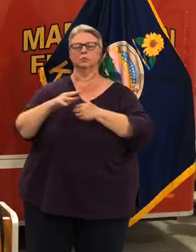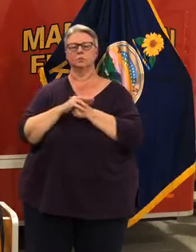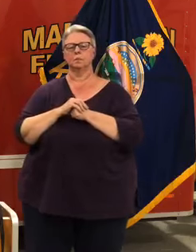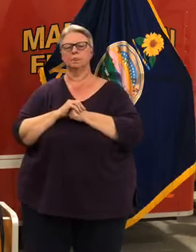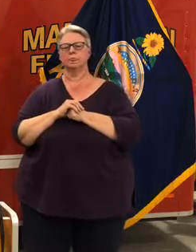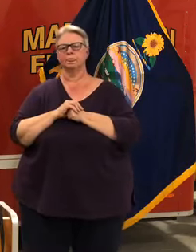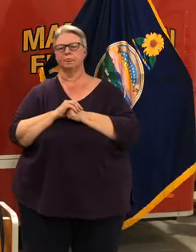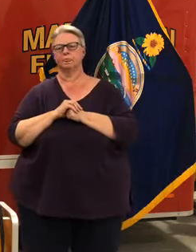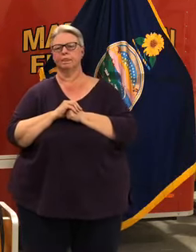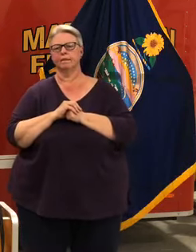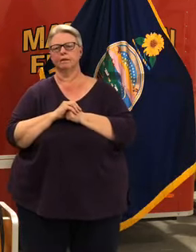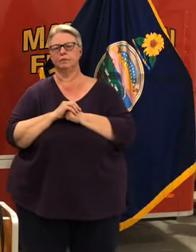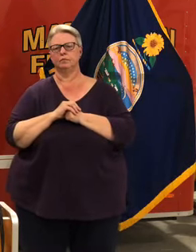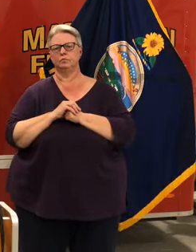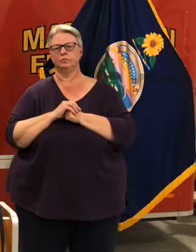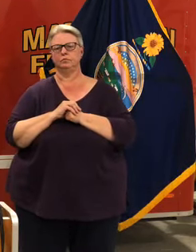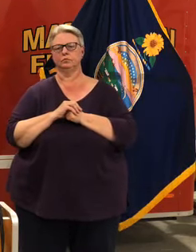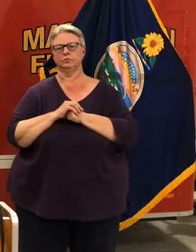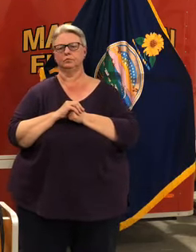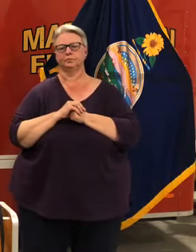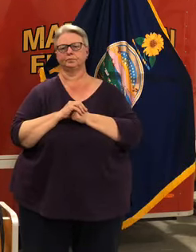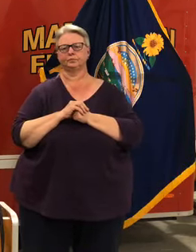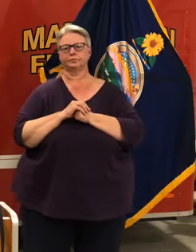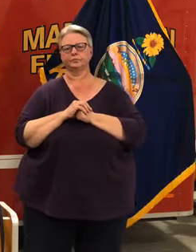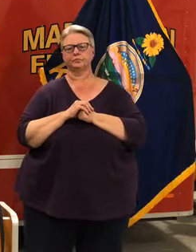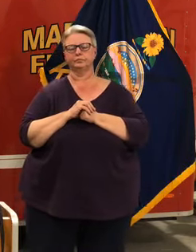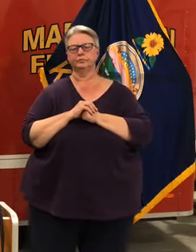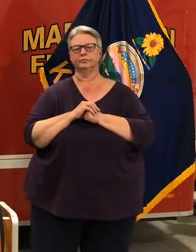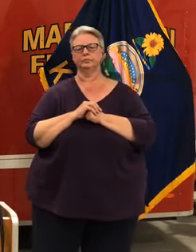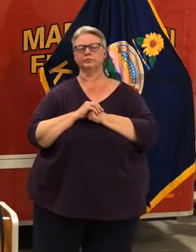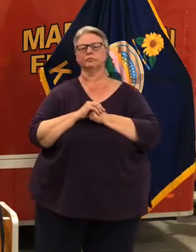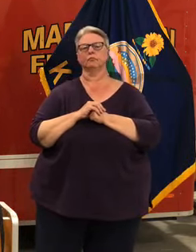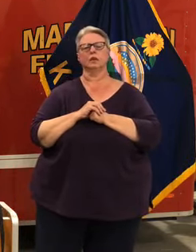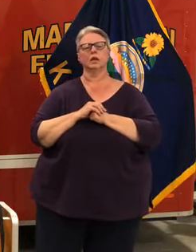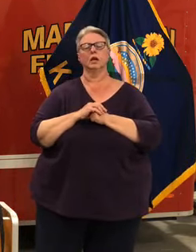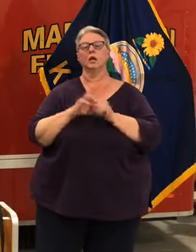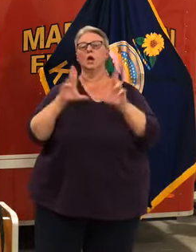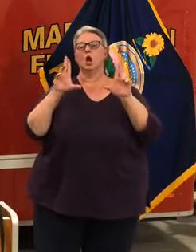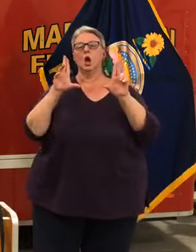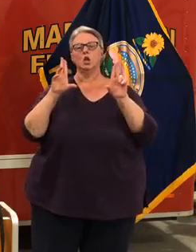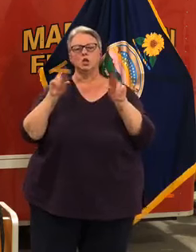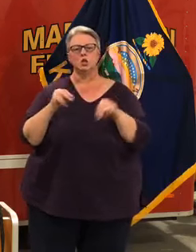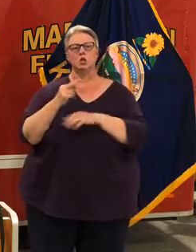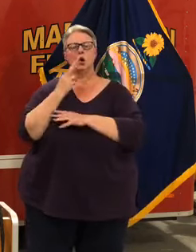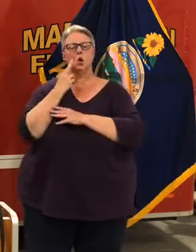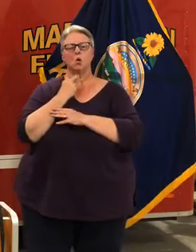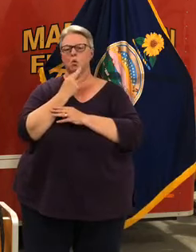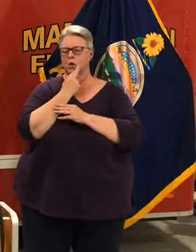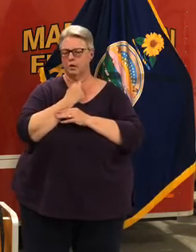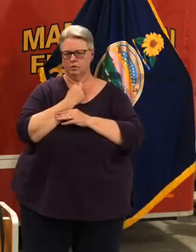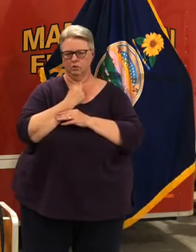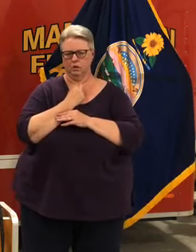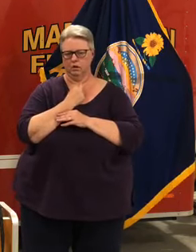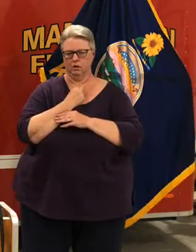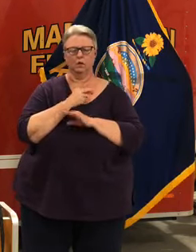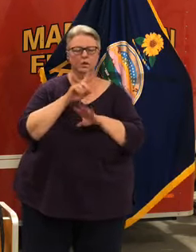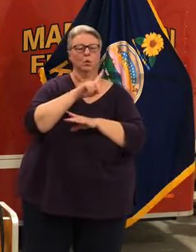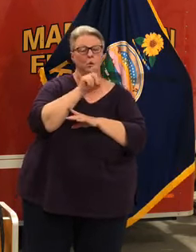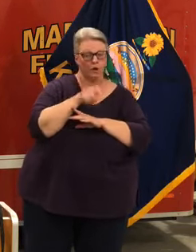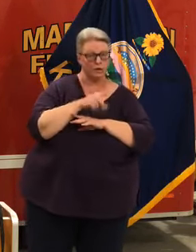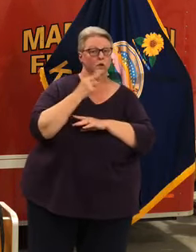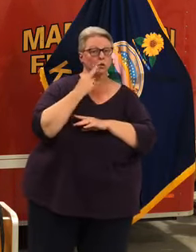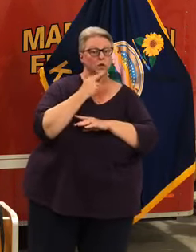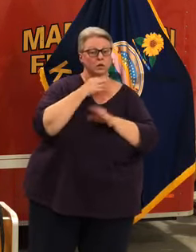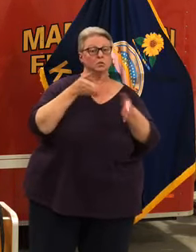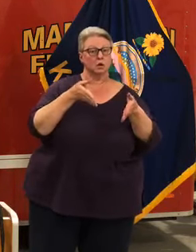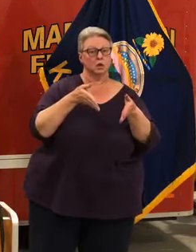Are any restaurants allowed to serve dine-in at this point? No restaurant, are any restaurants allowed to serve dine-in is the